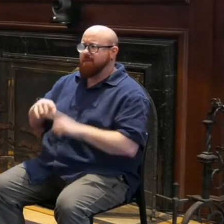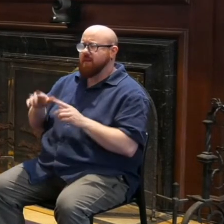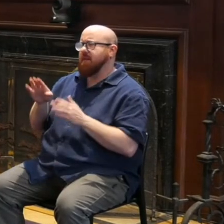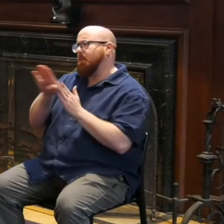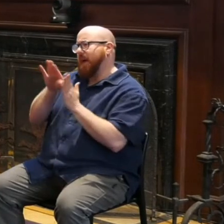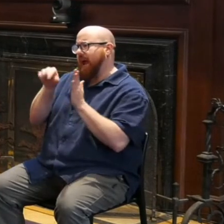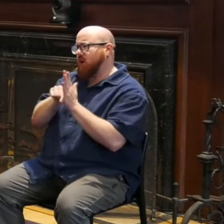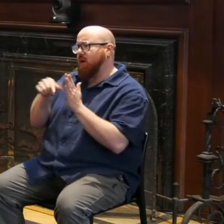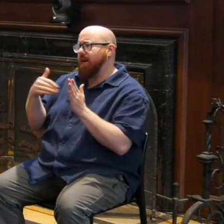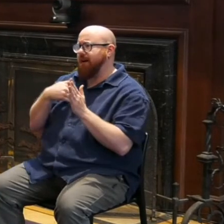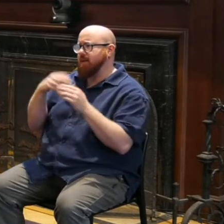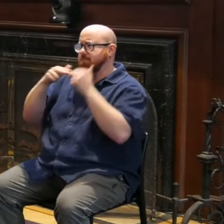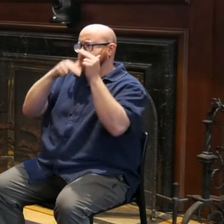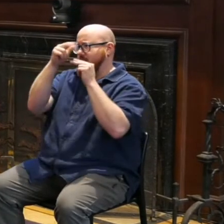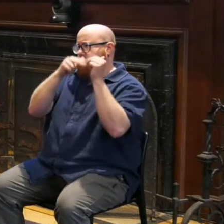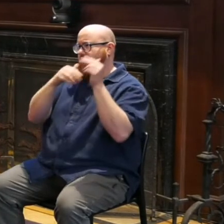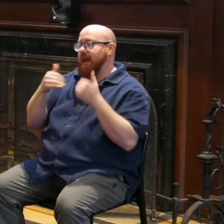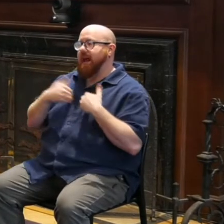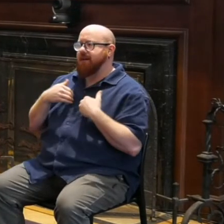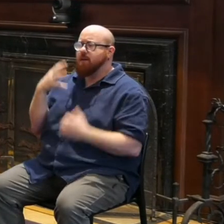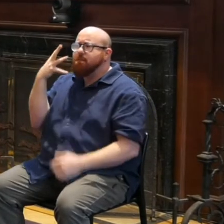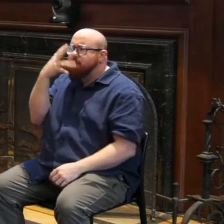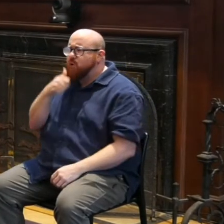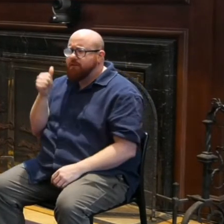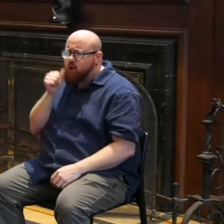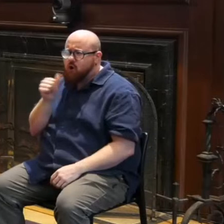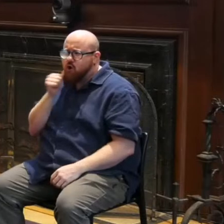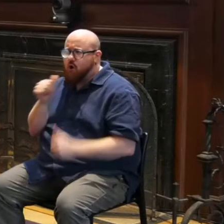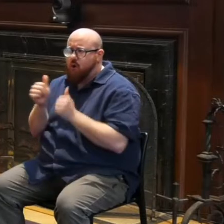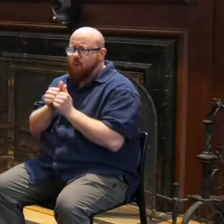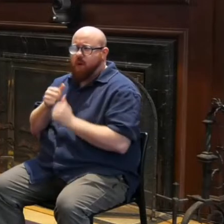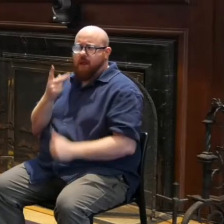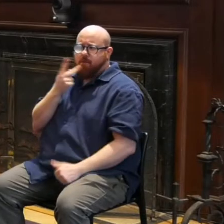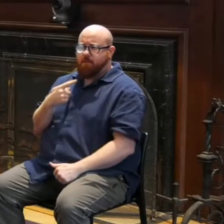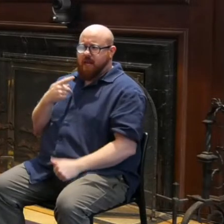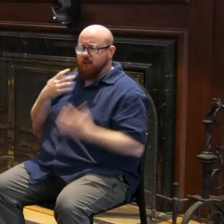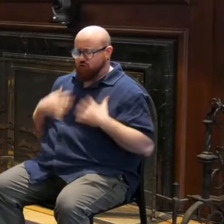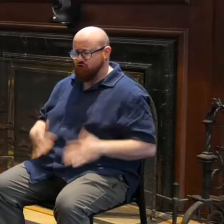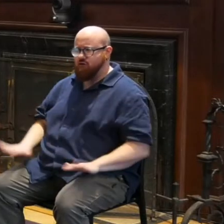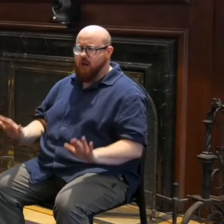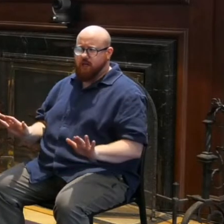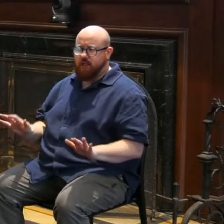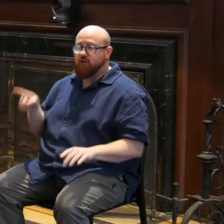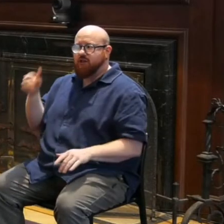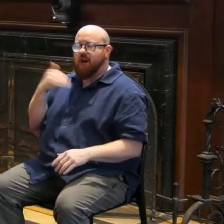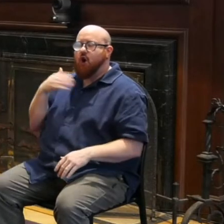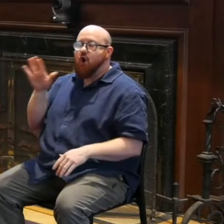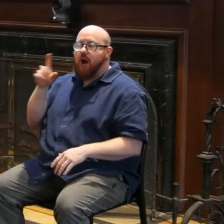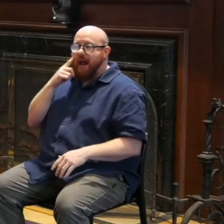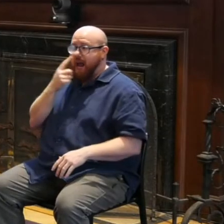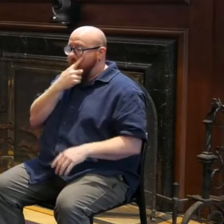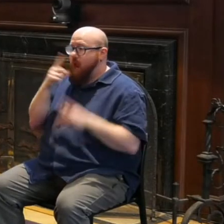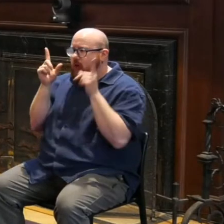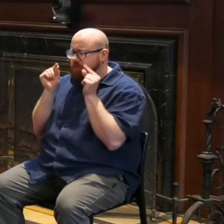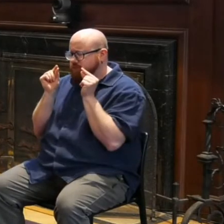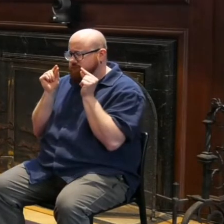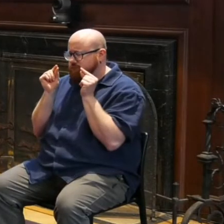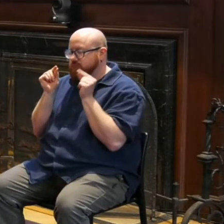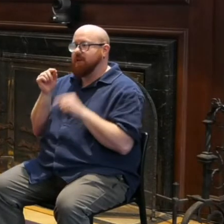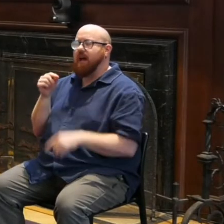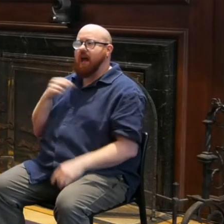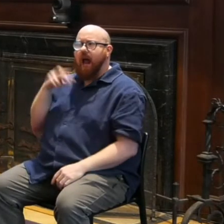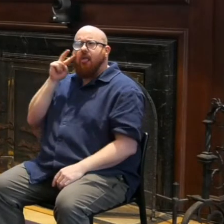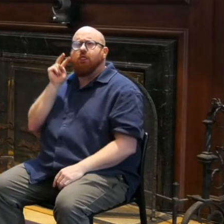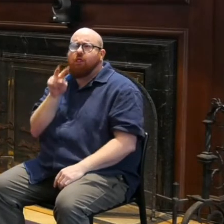beautiful little girl in front and she's got a pink dress on and she's got her eyes closed. And when I look at the painting, I wonder, what is she